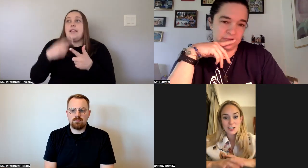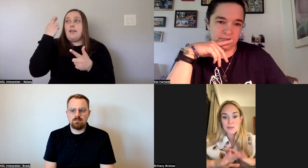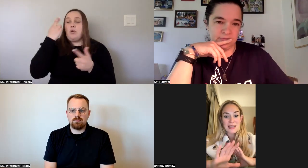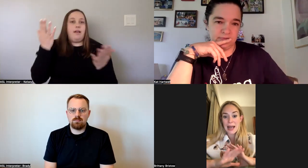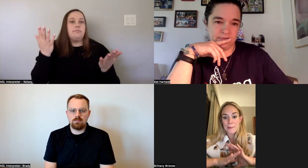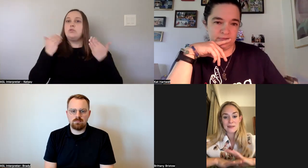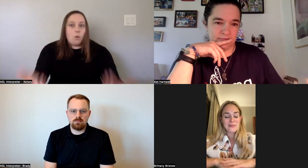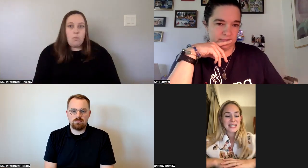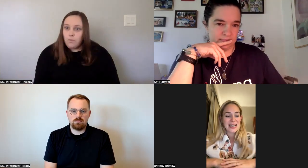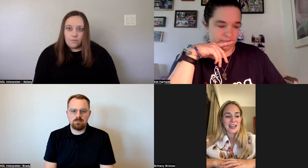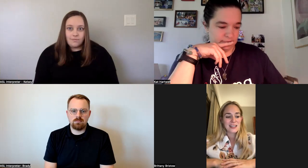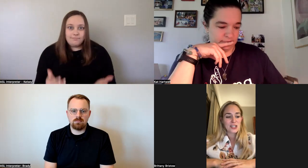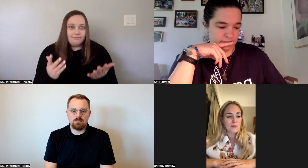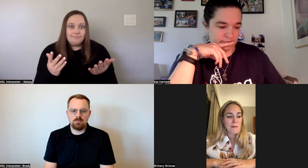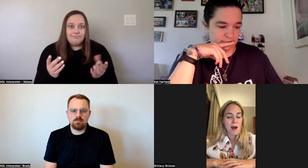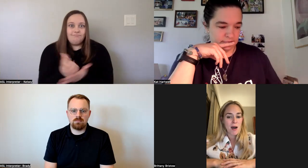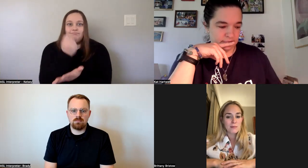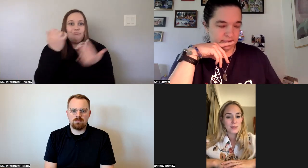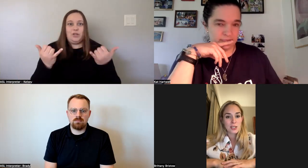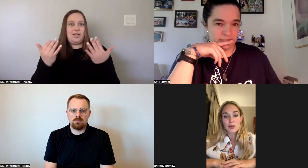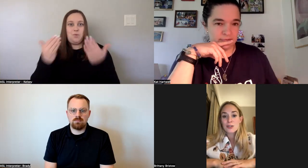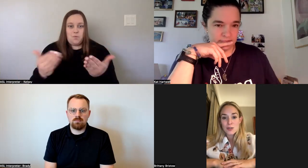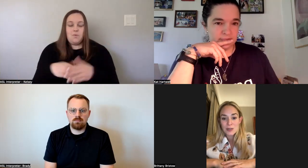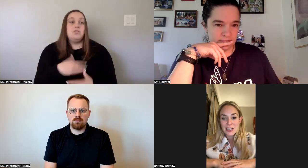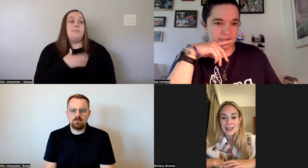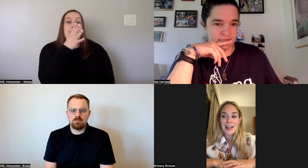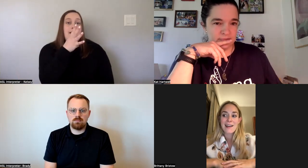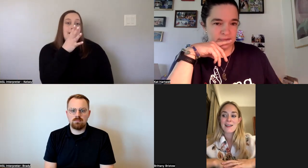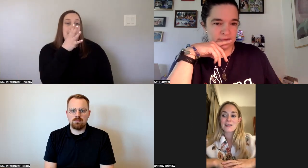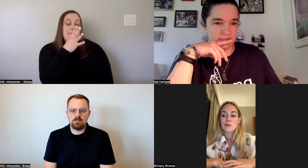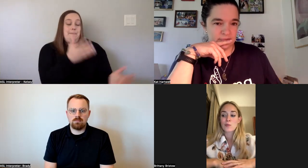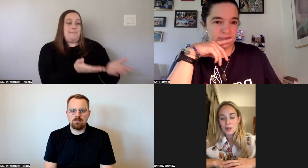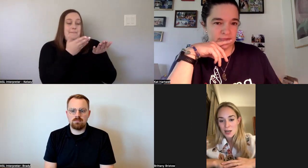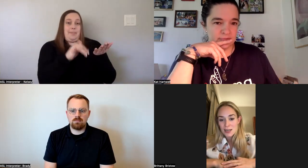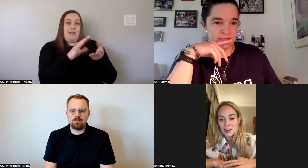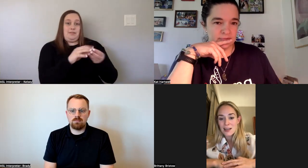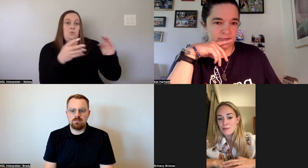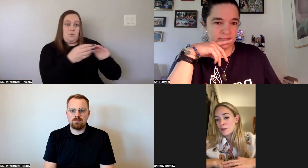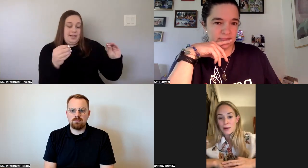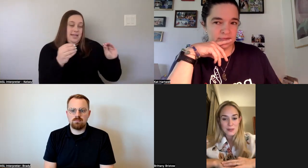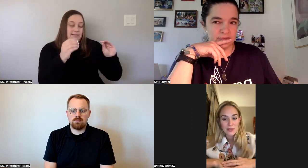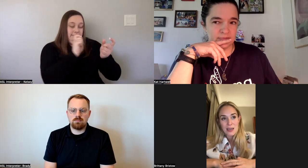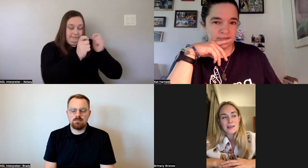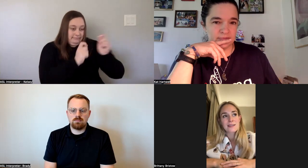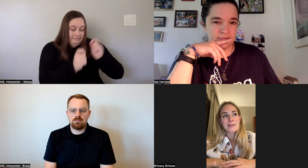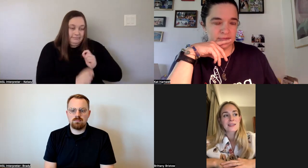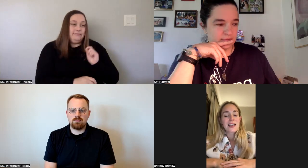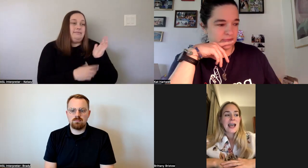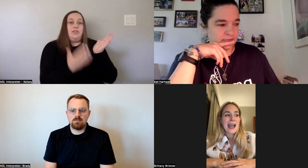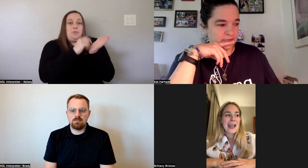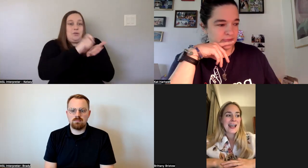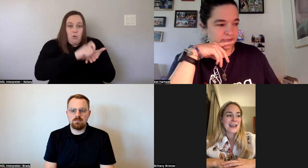for it. Let's just make it happen. And so my mom took the story and worked on it and rewrote some